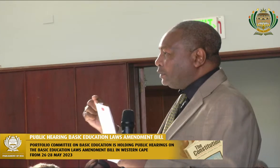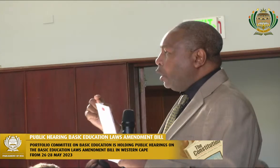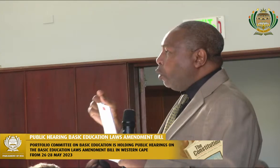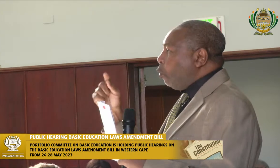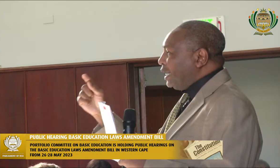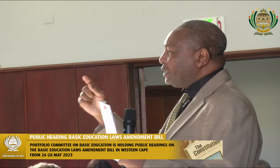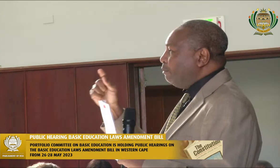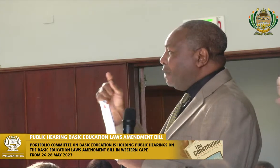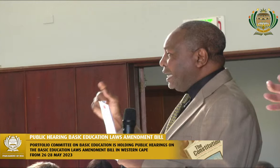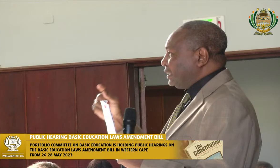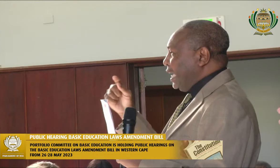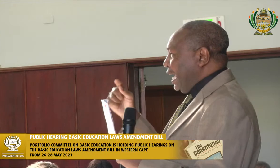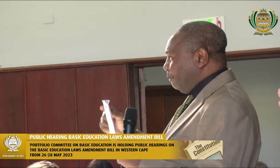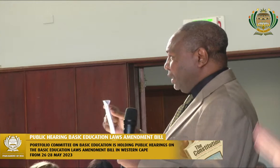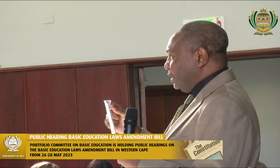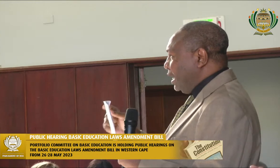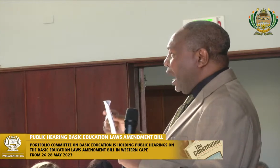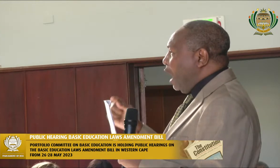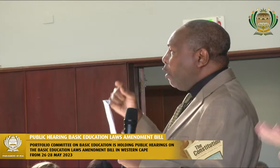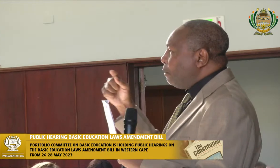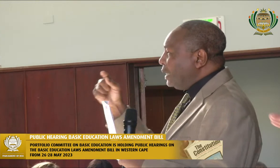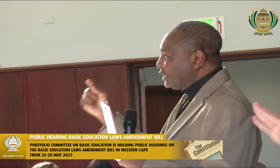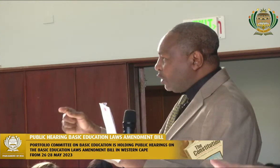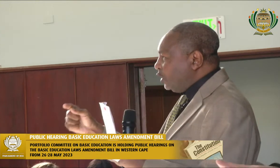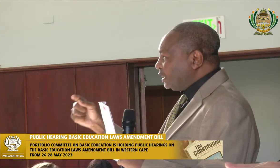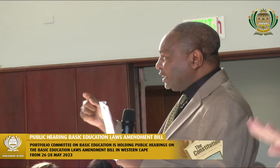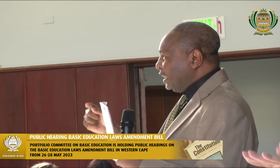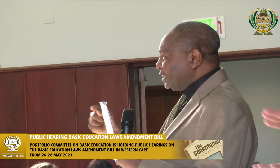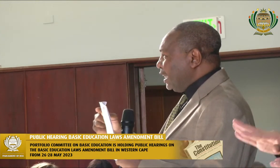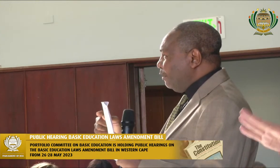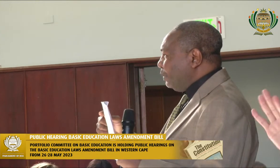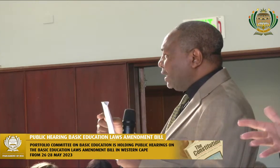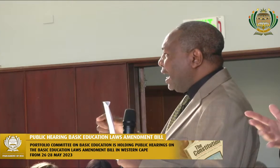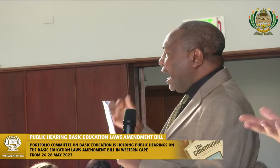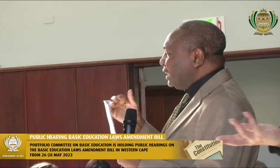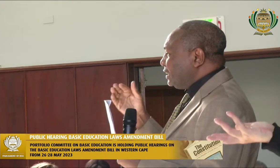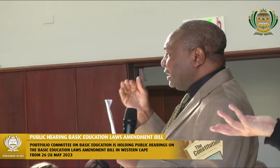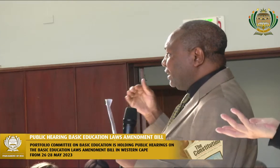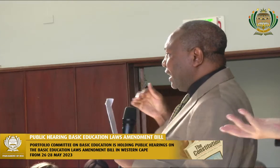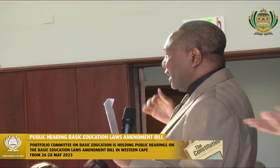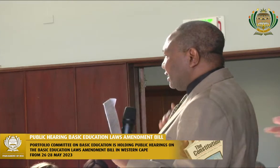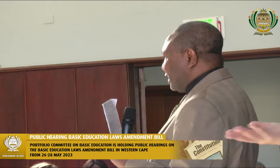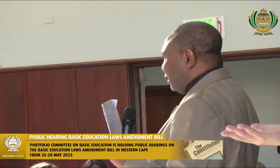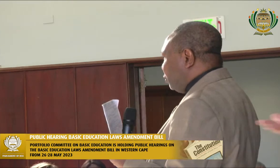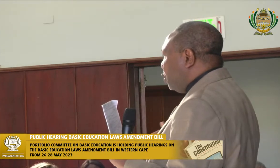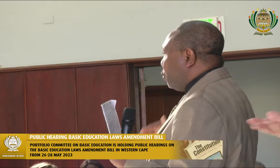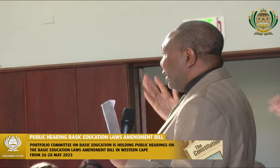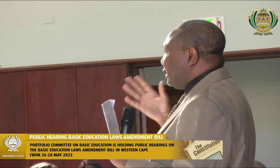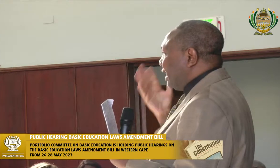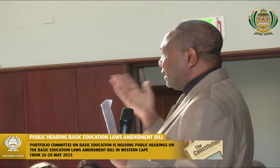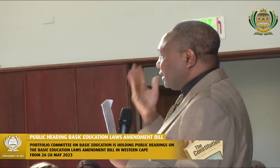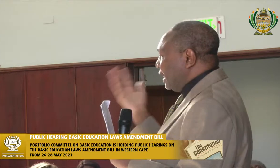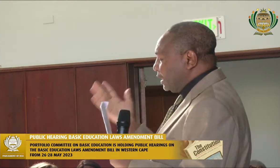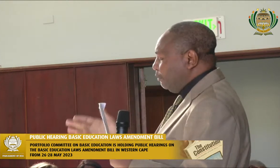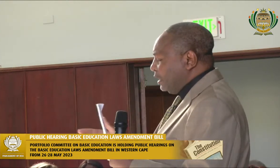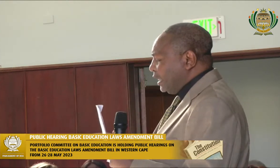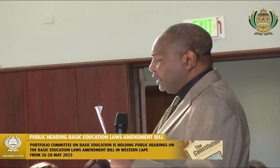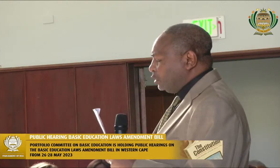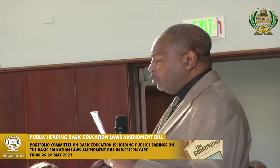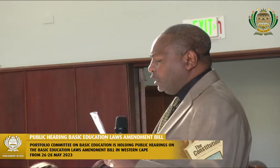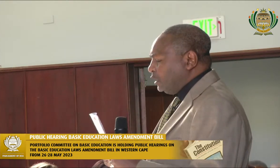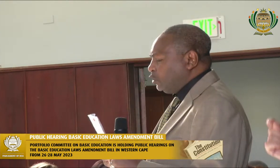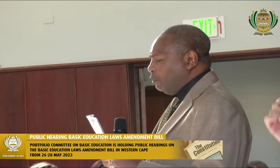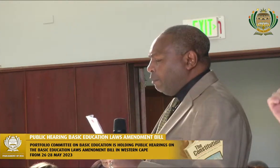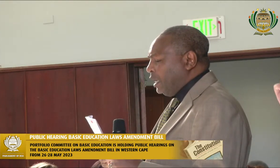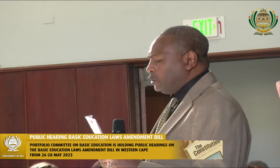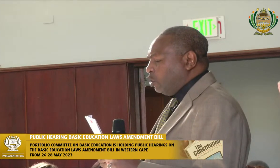those steps. What must happen? How must the consultation happen until the last step, when there is an agreement that